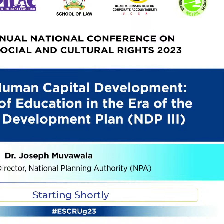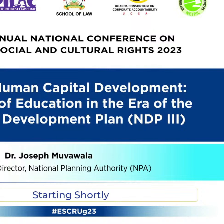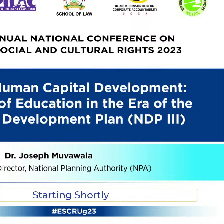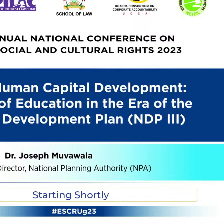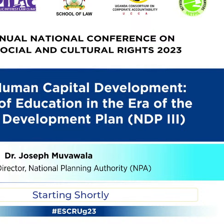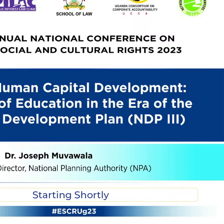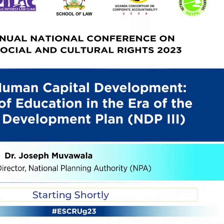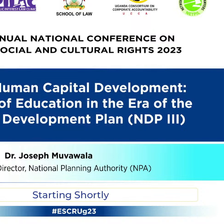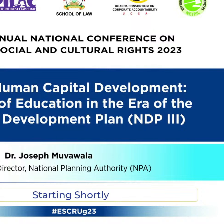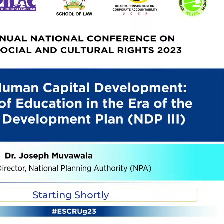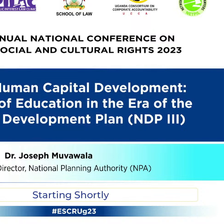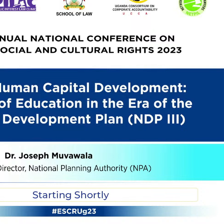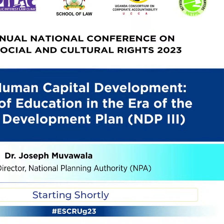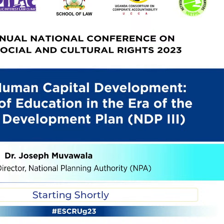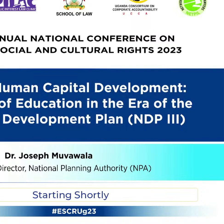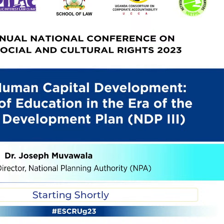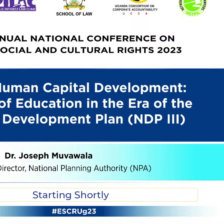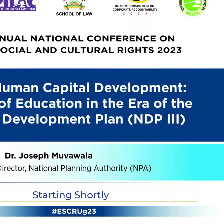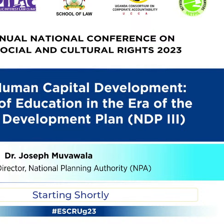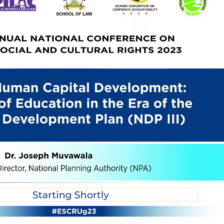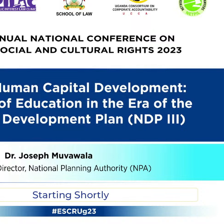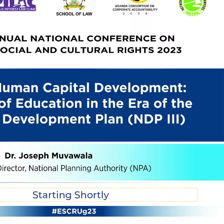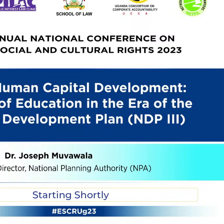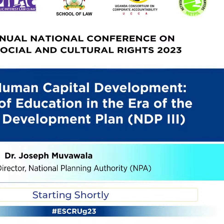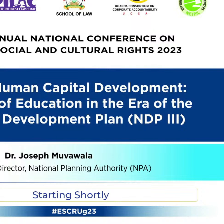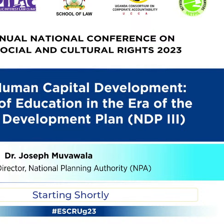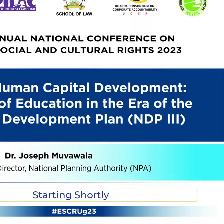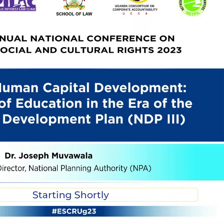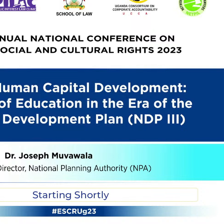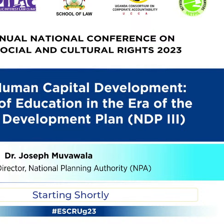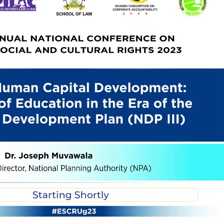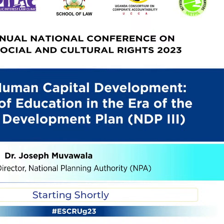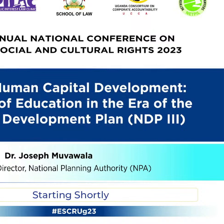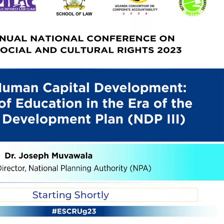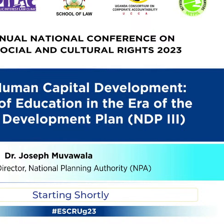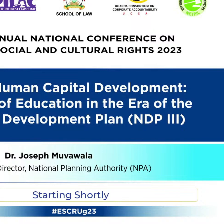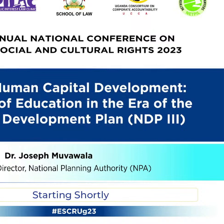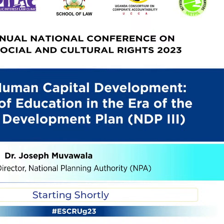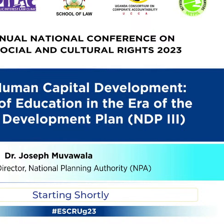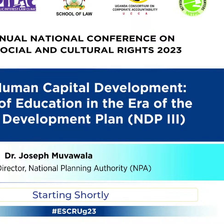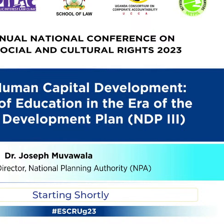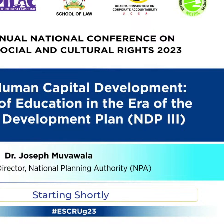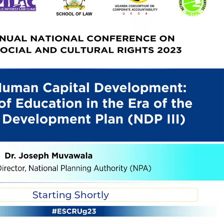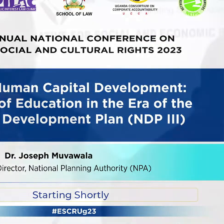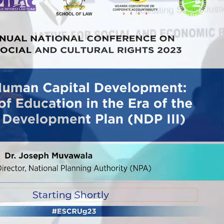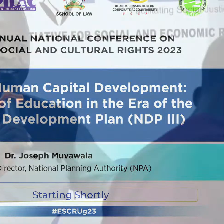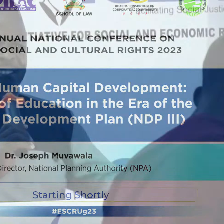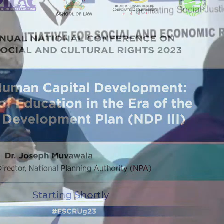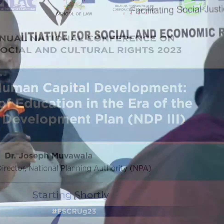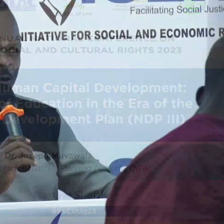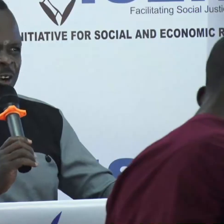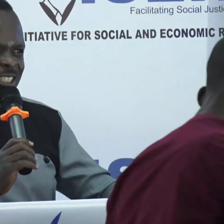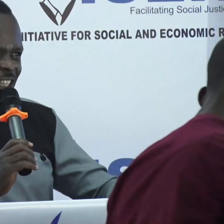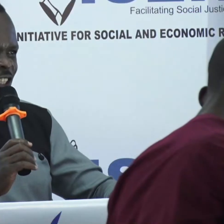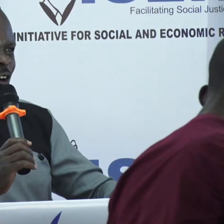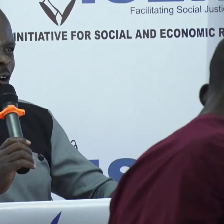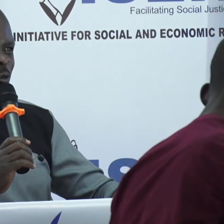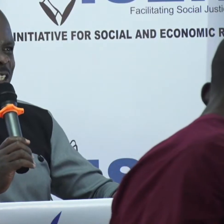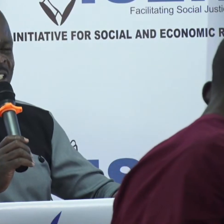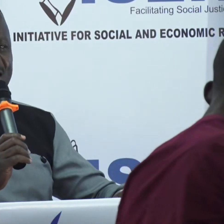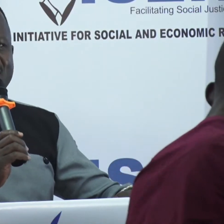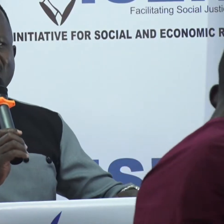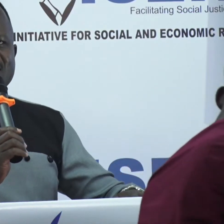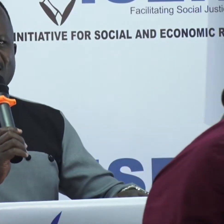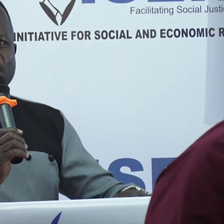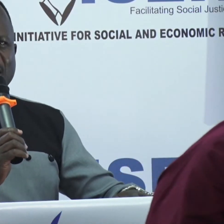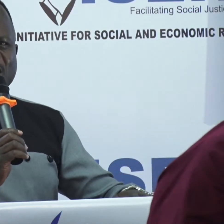morning once again. You're most welcome to our 10th Economic, Social and Cultural Rights Conference, National